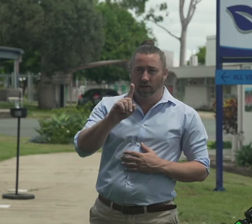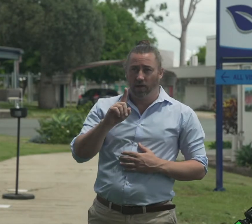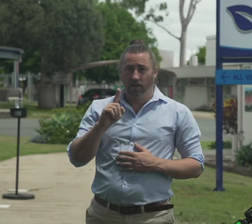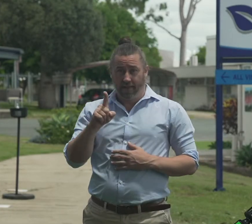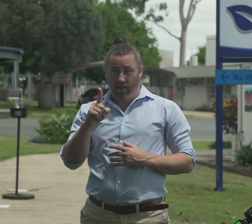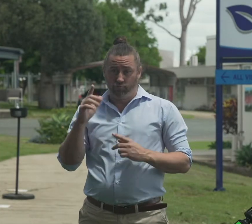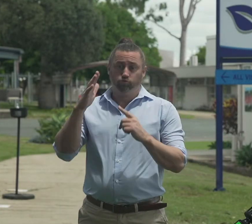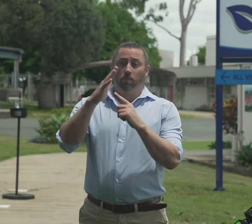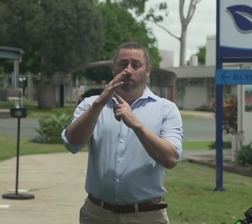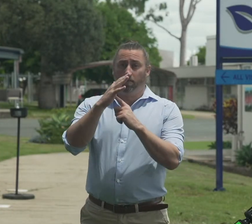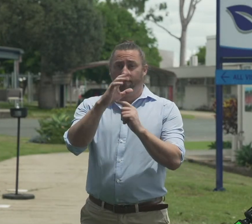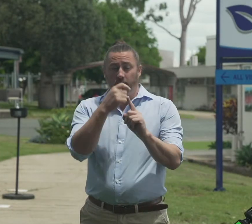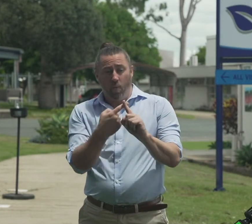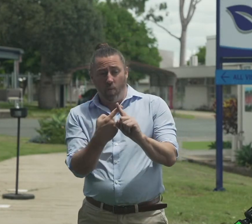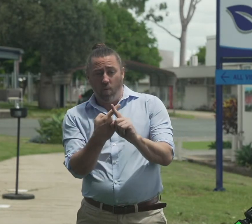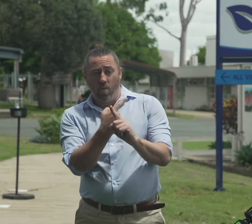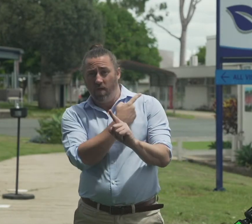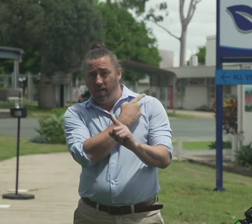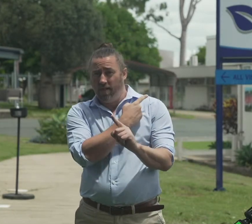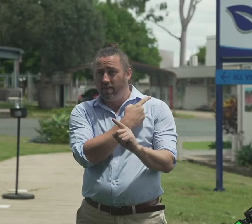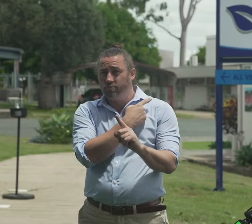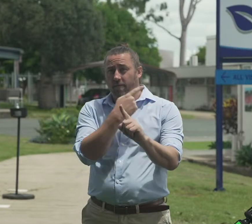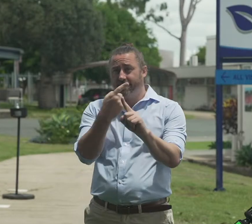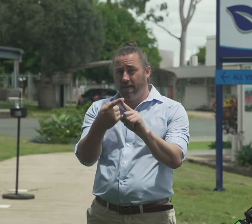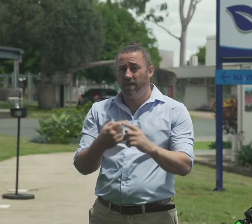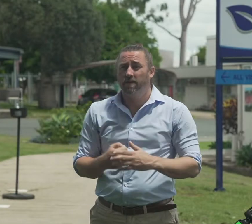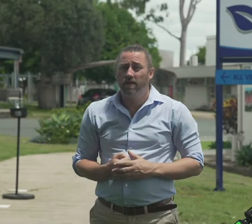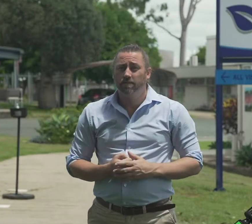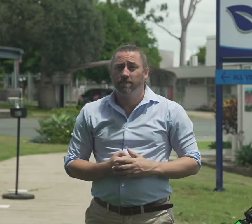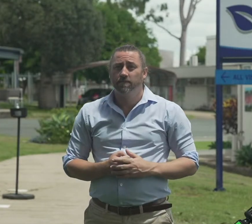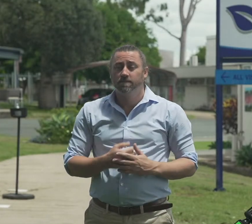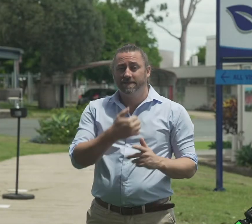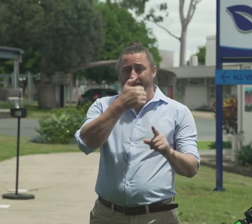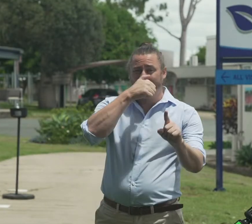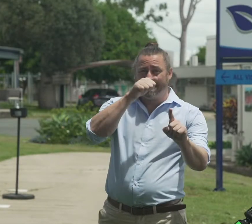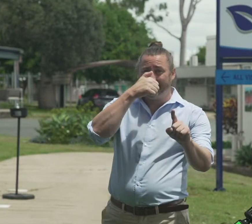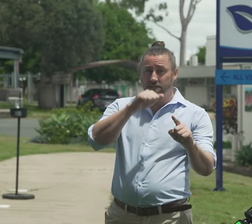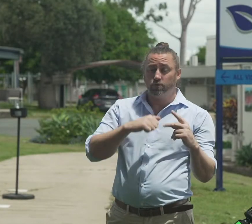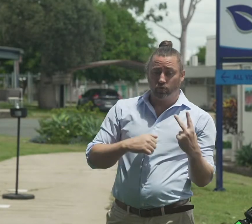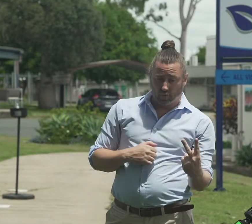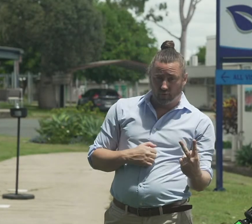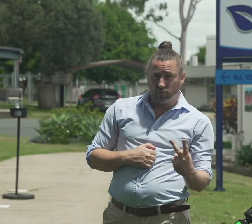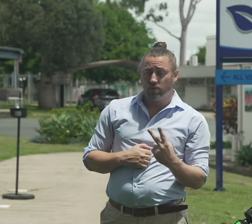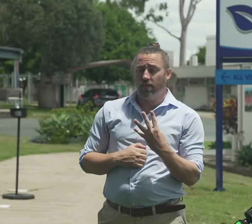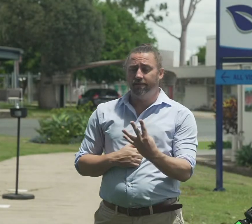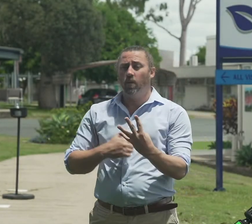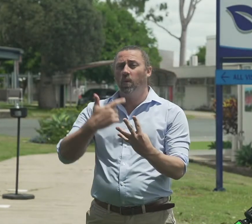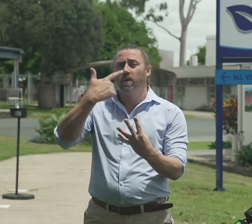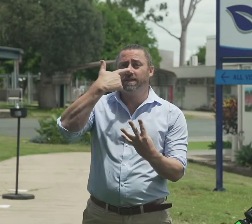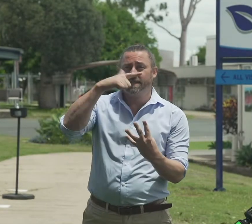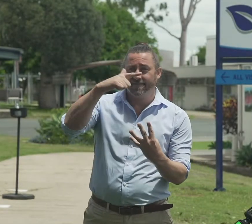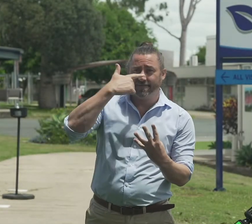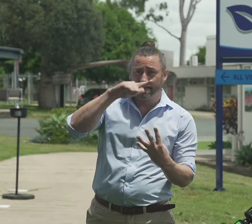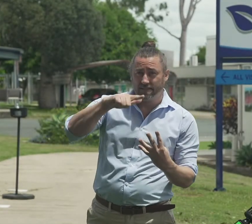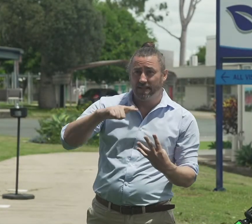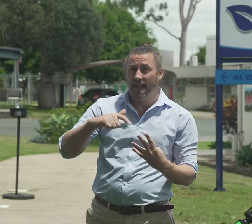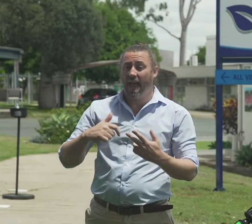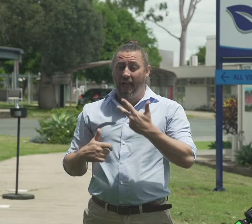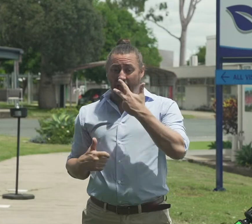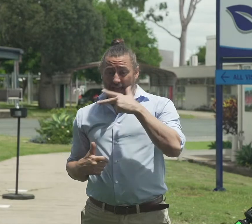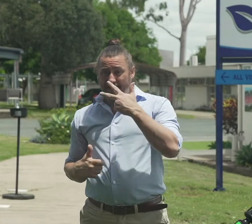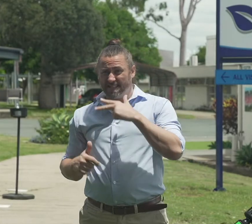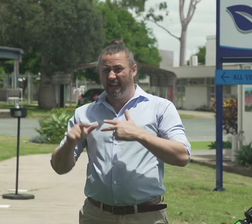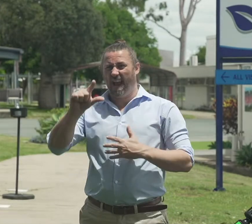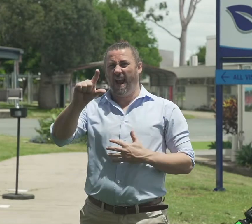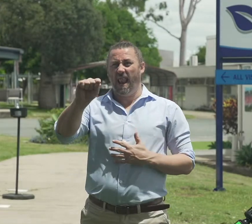deaths we've reported on a single day. This includes 2 people in their 60s, 4 in their 70s, 11 in their